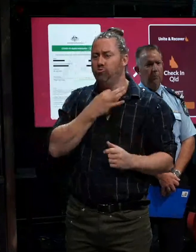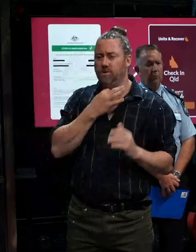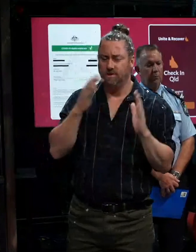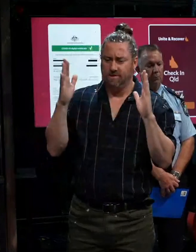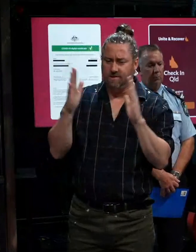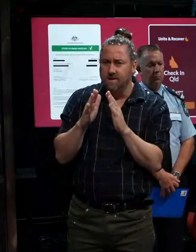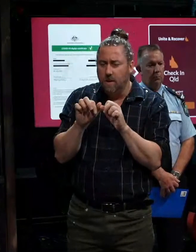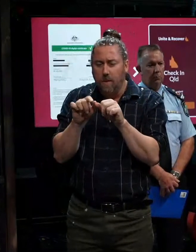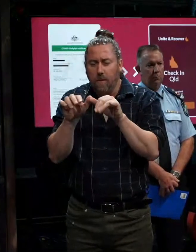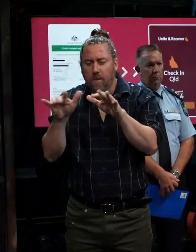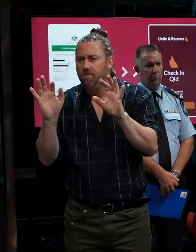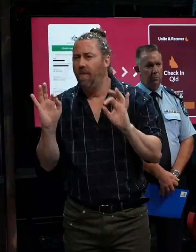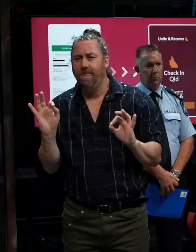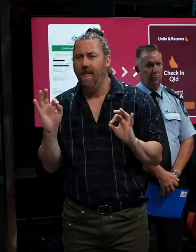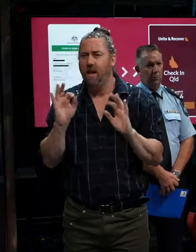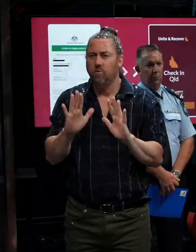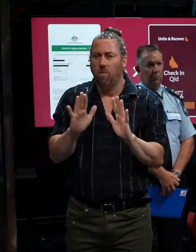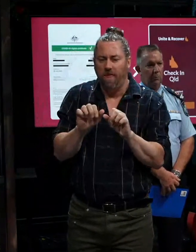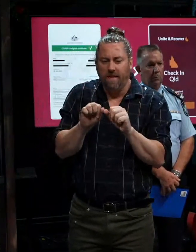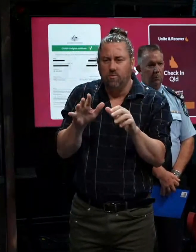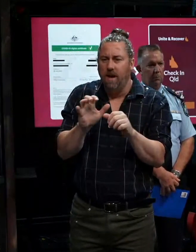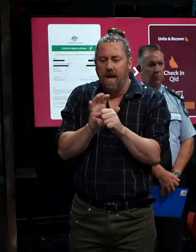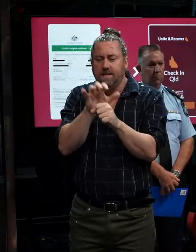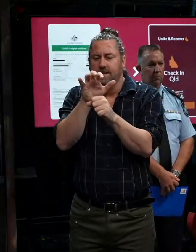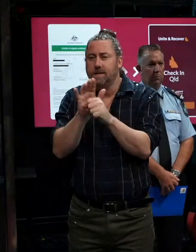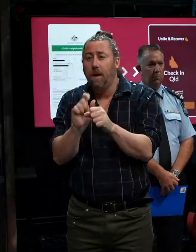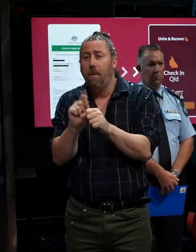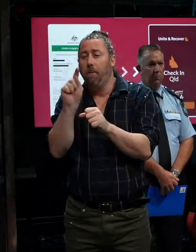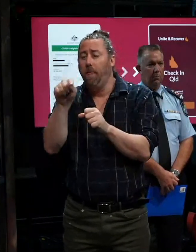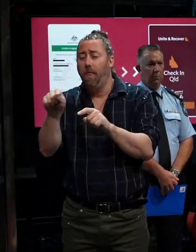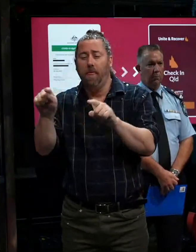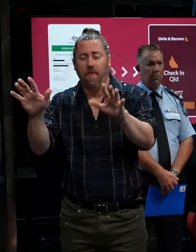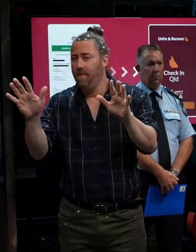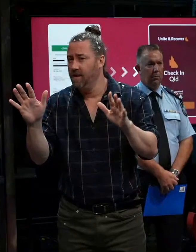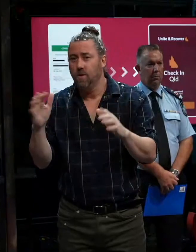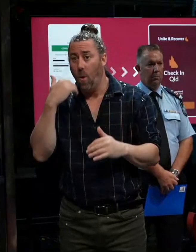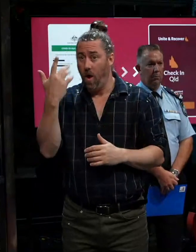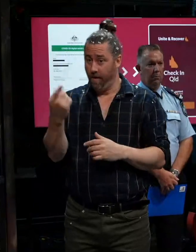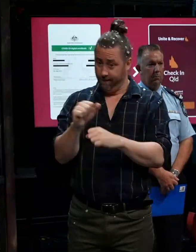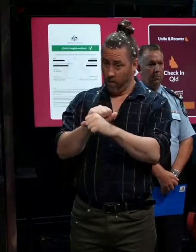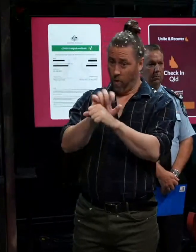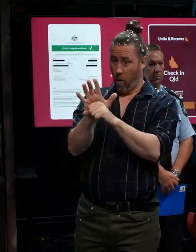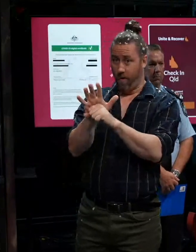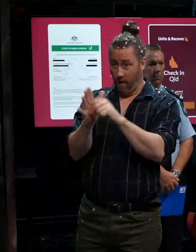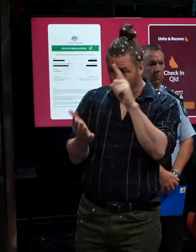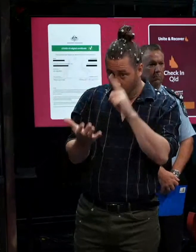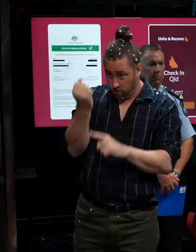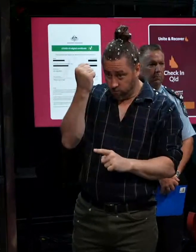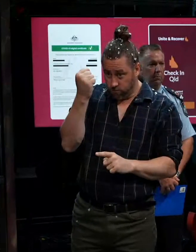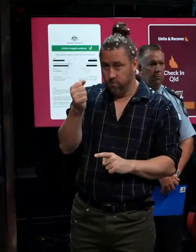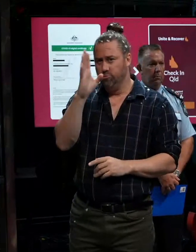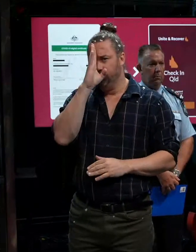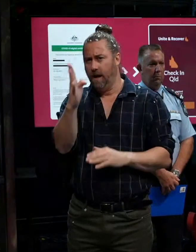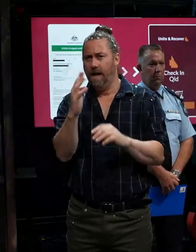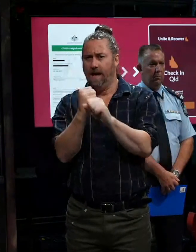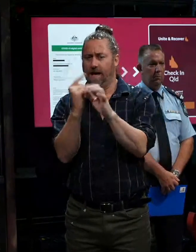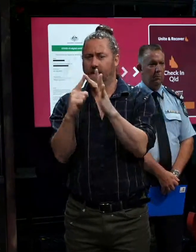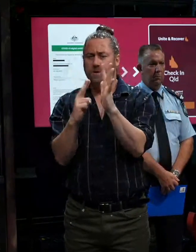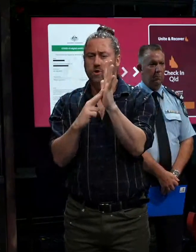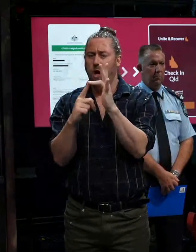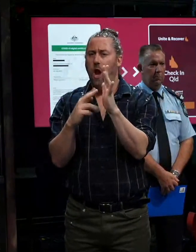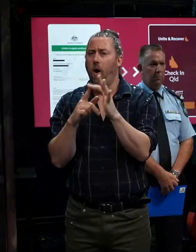on infection control and stopping spread. What we do routinely is anybody who tests positive, we do genomic analysis, and that's a